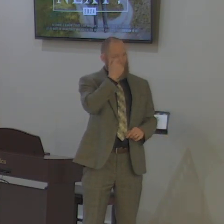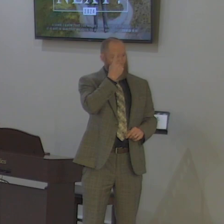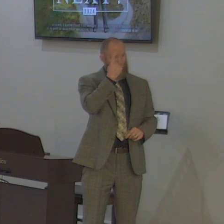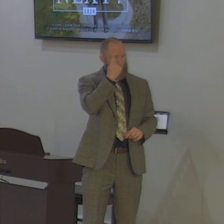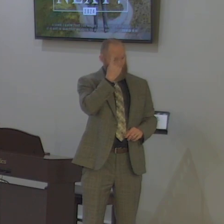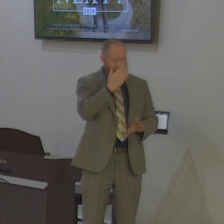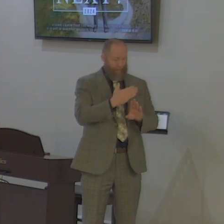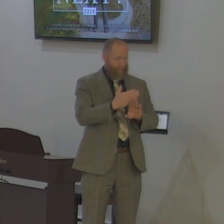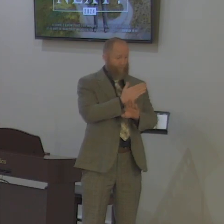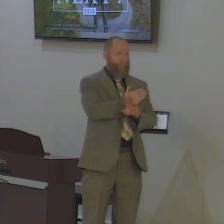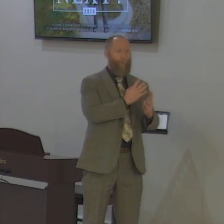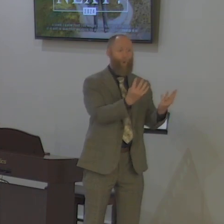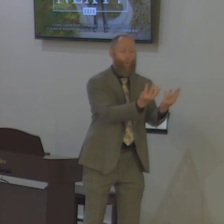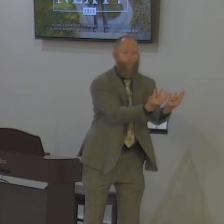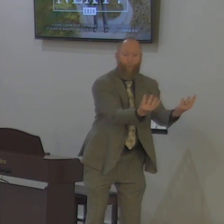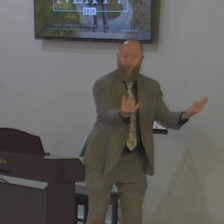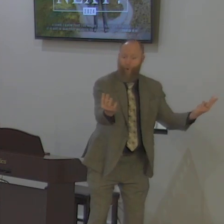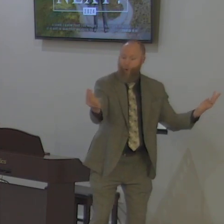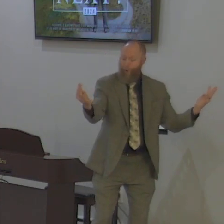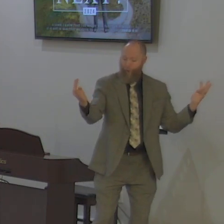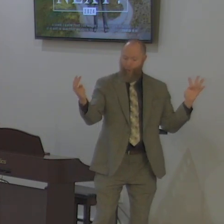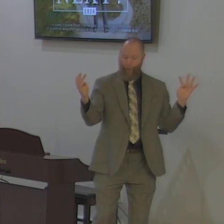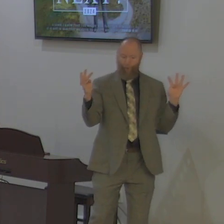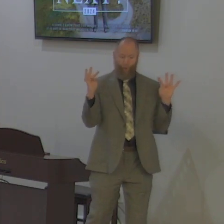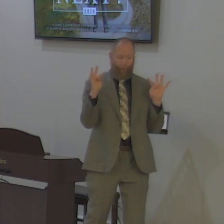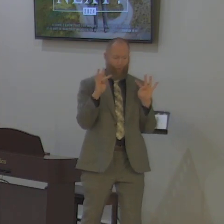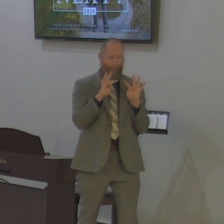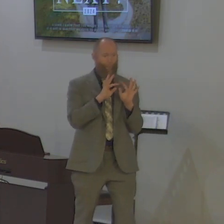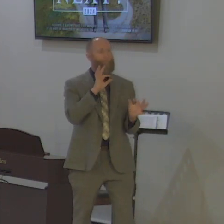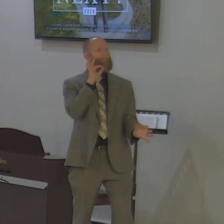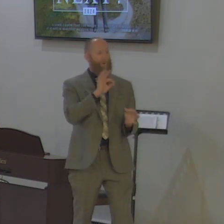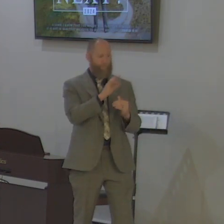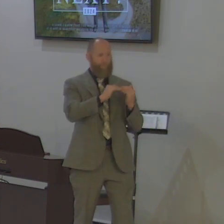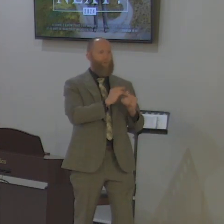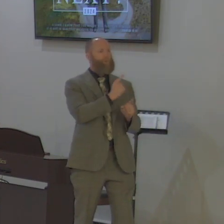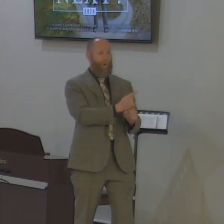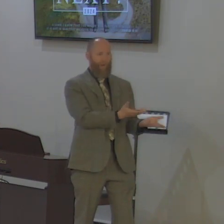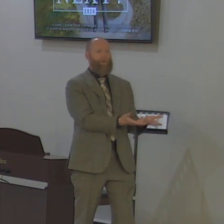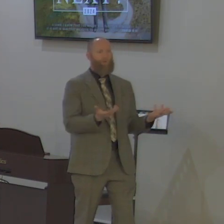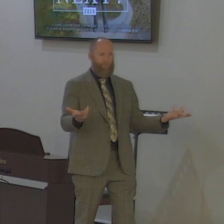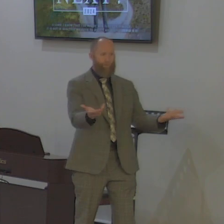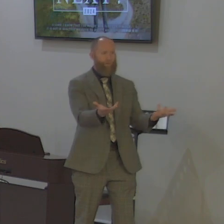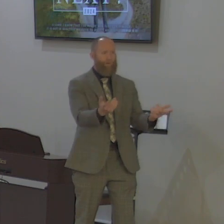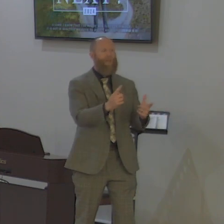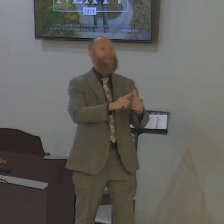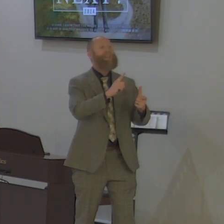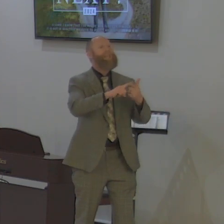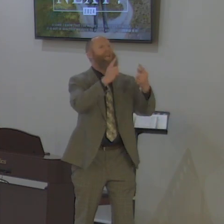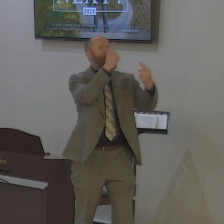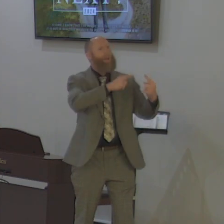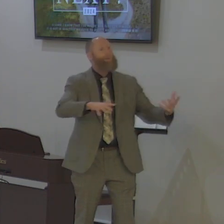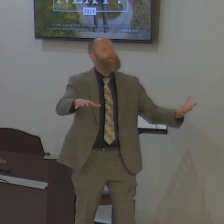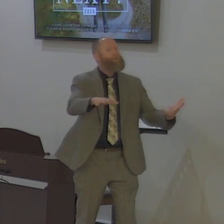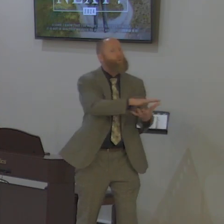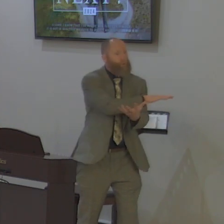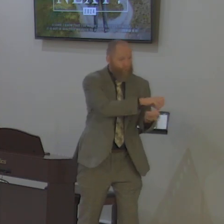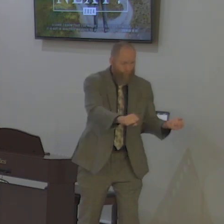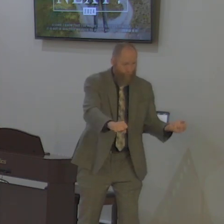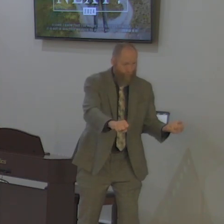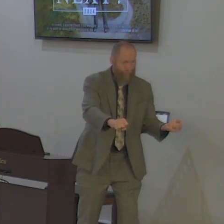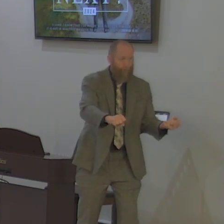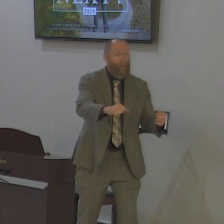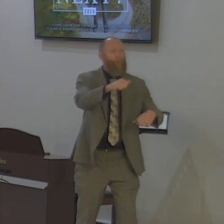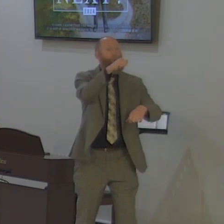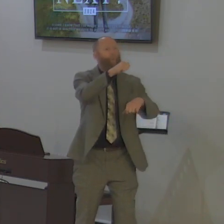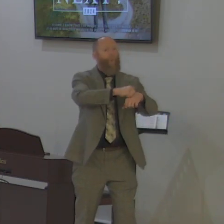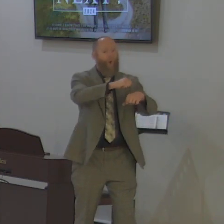back where they belong? How are you going to make them fill their original function? This was something great one day, but it'll never be again. Will you revive these stones out of